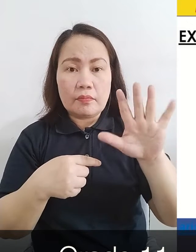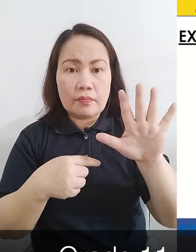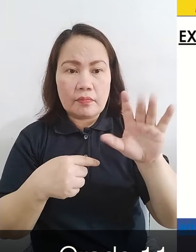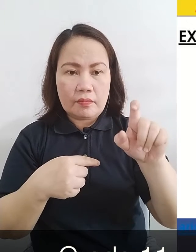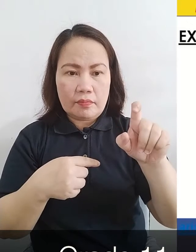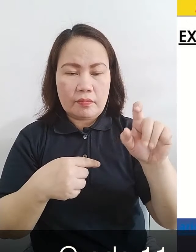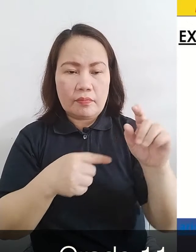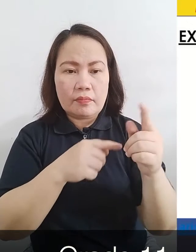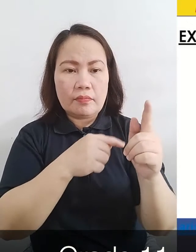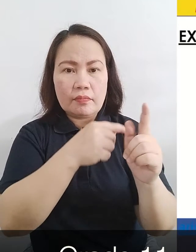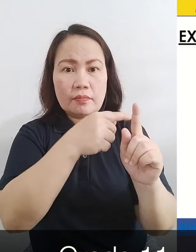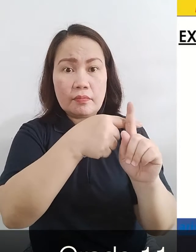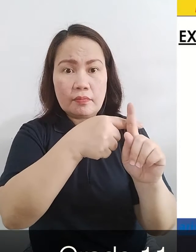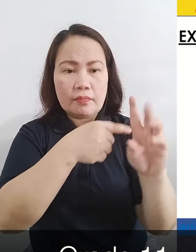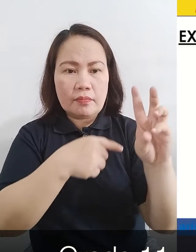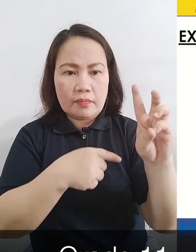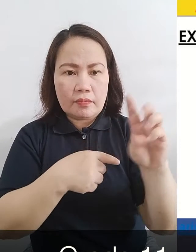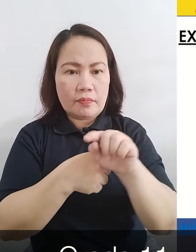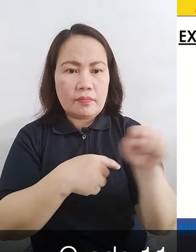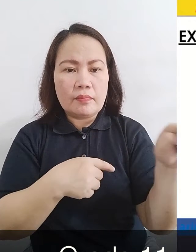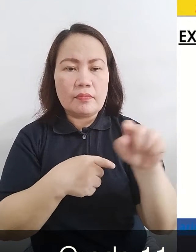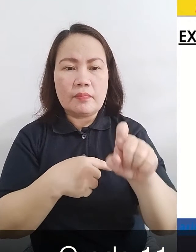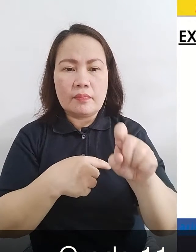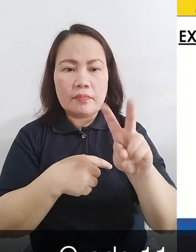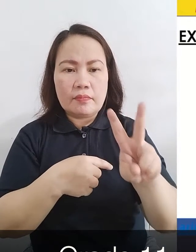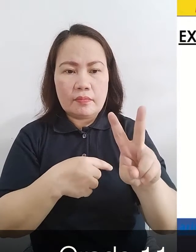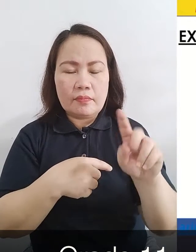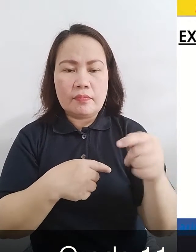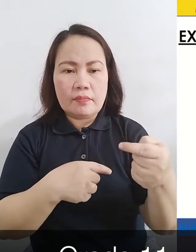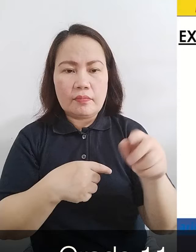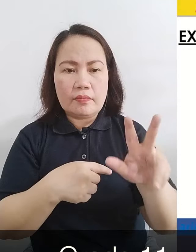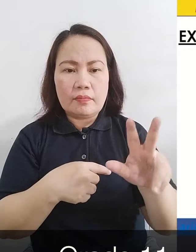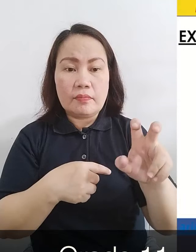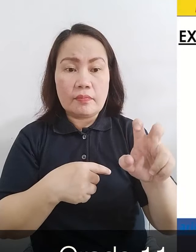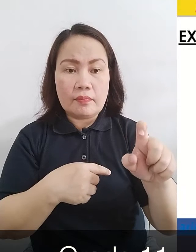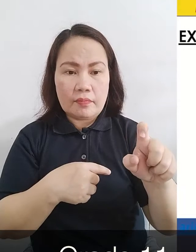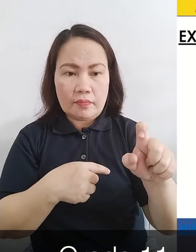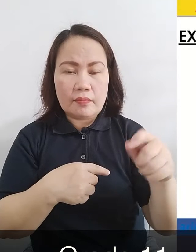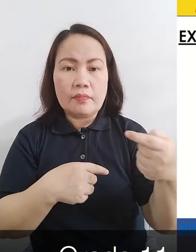6 all over x squared minus 3x minus 10.